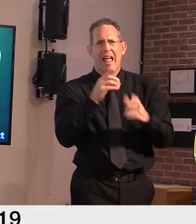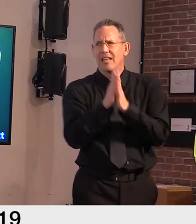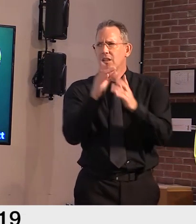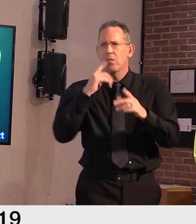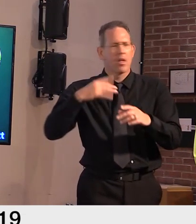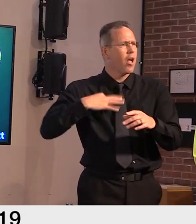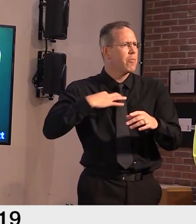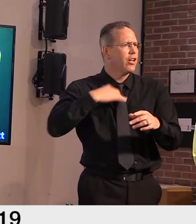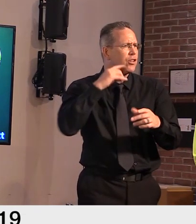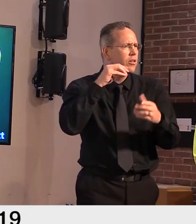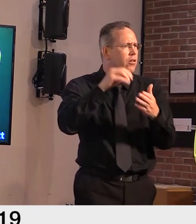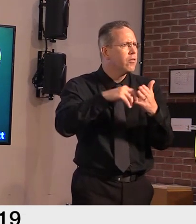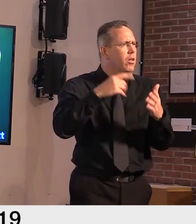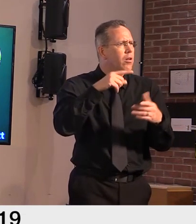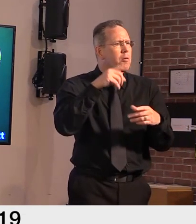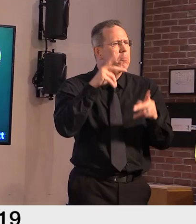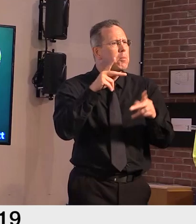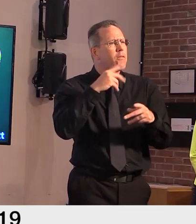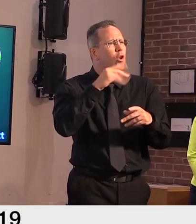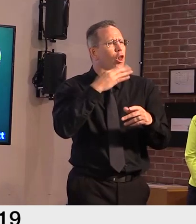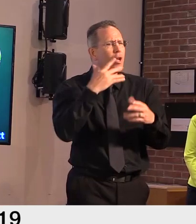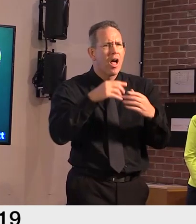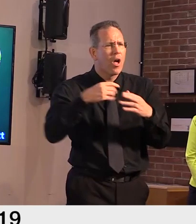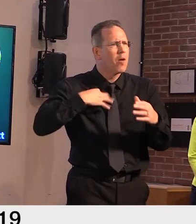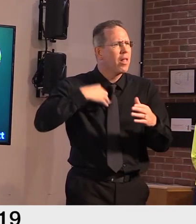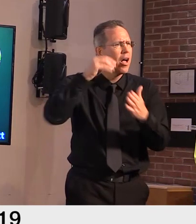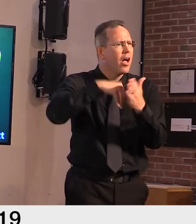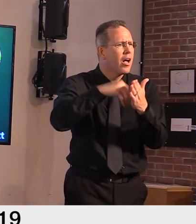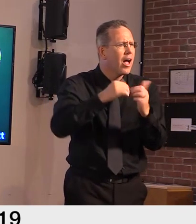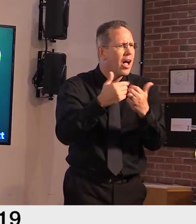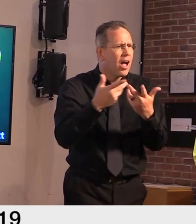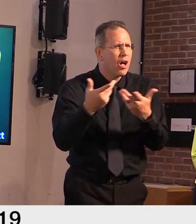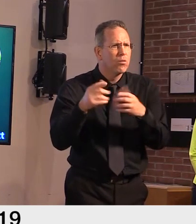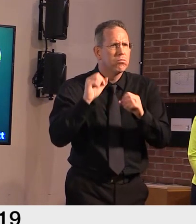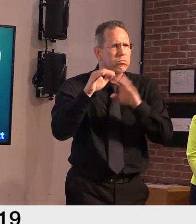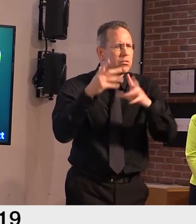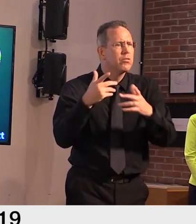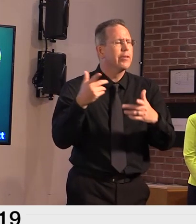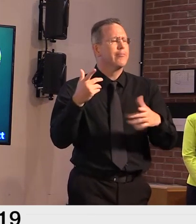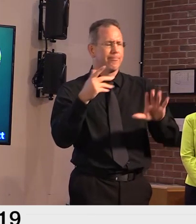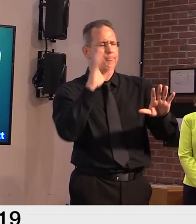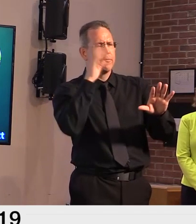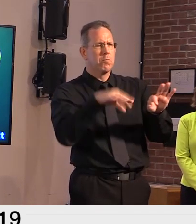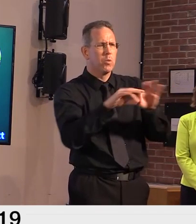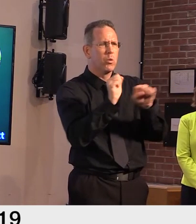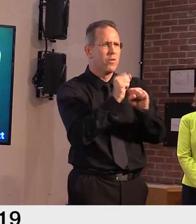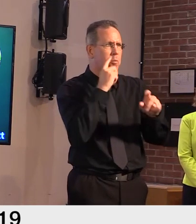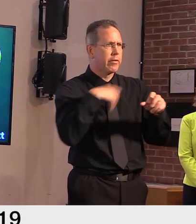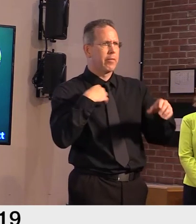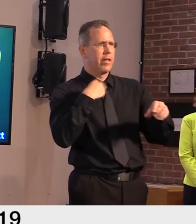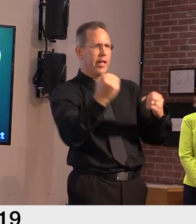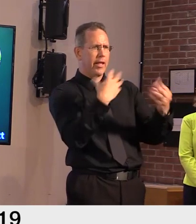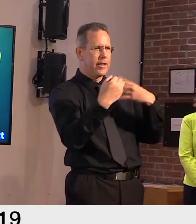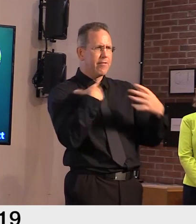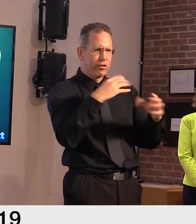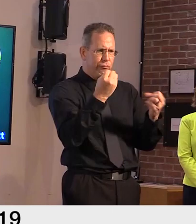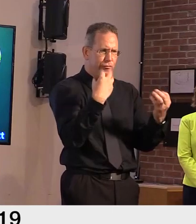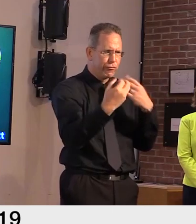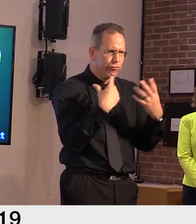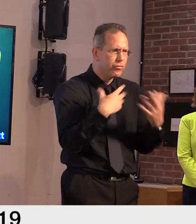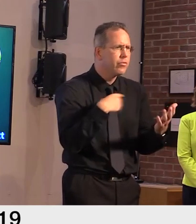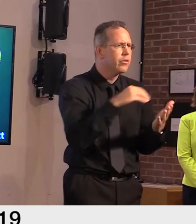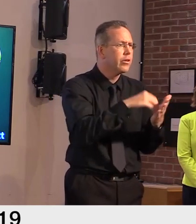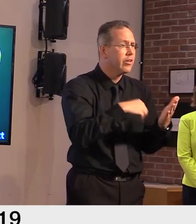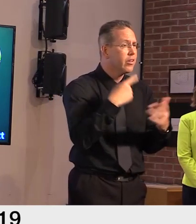was a tight time frame, obviously, but this is important work that we need to get started on. When we put that out, we were concerned and we